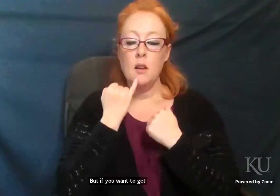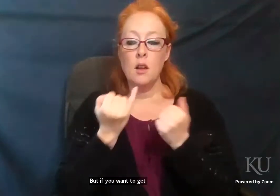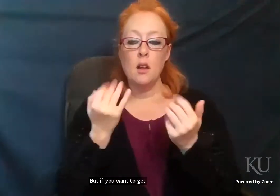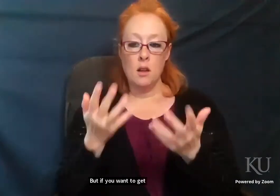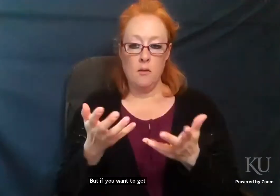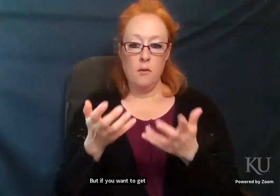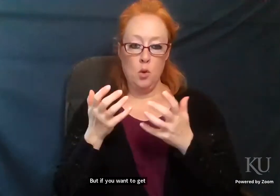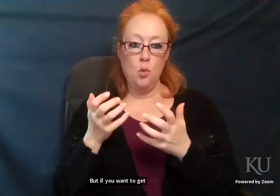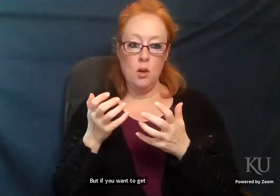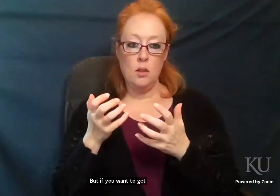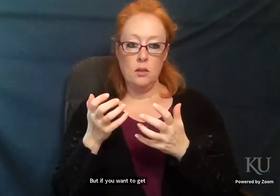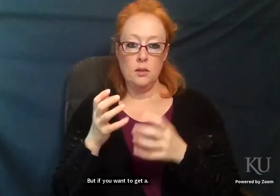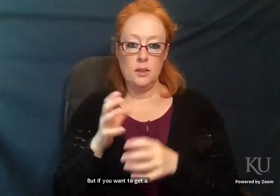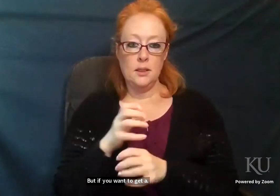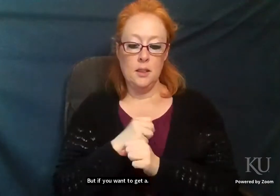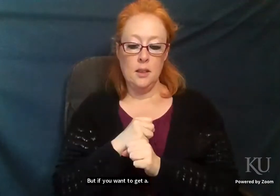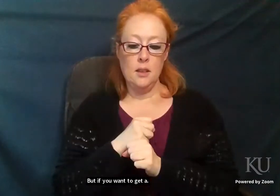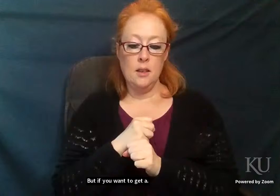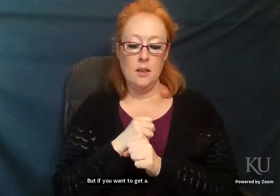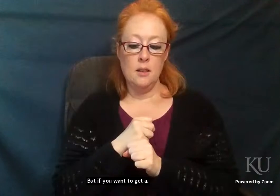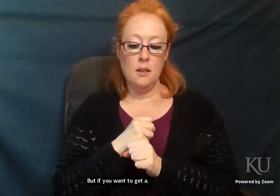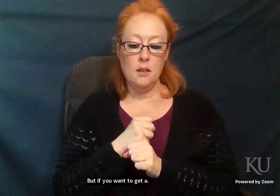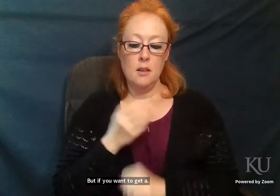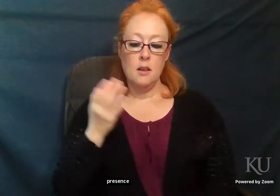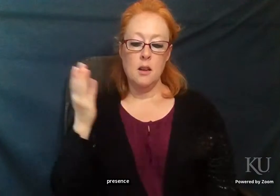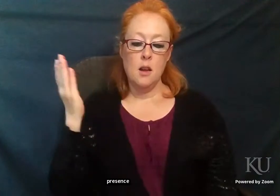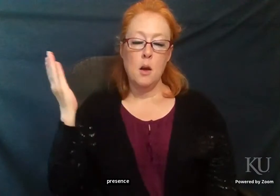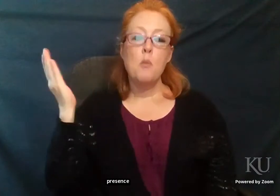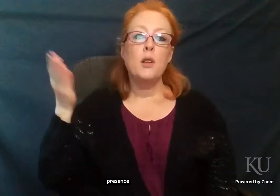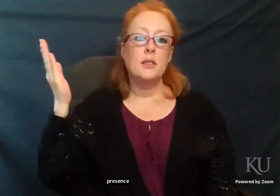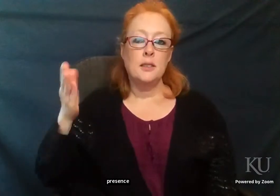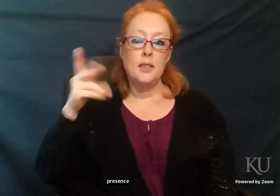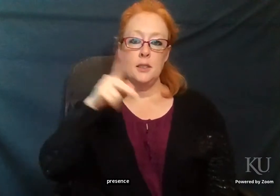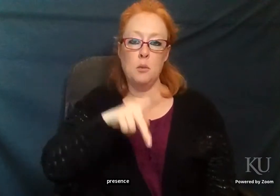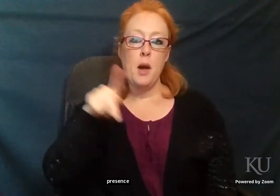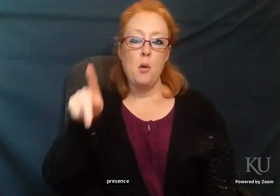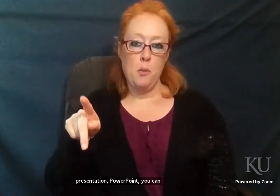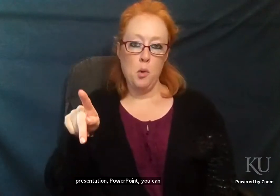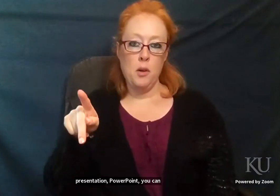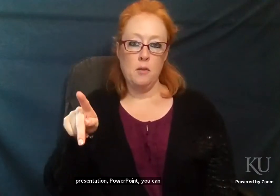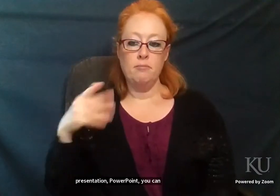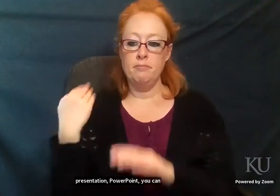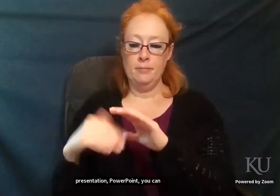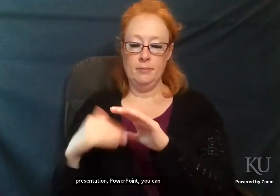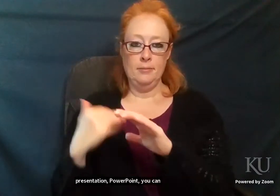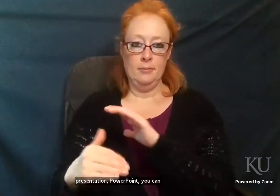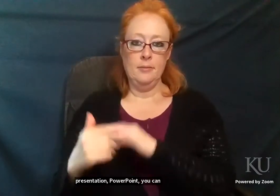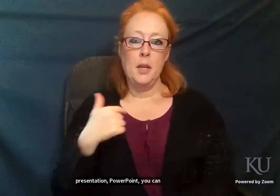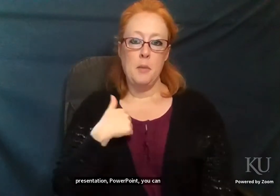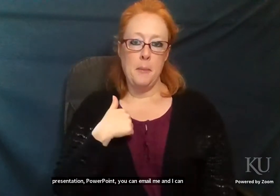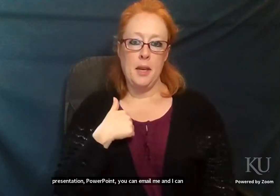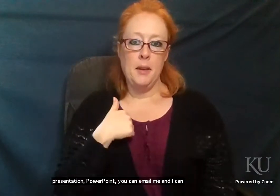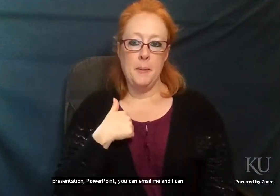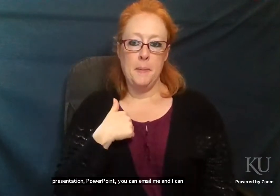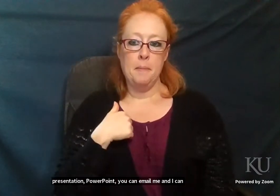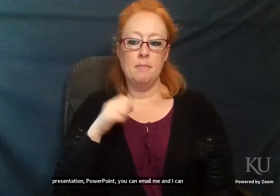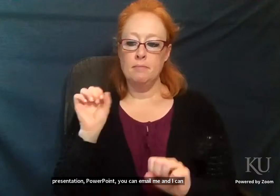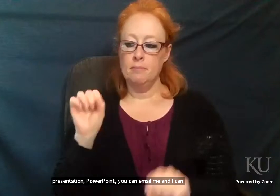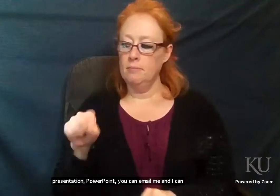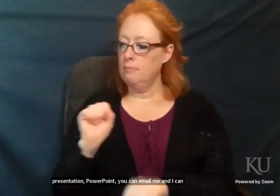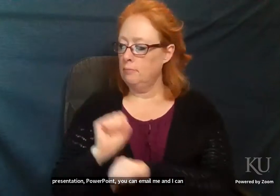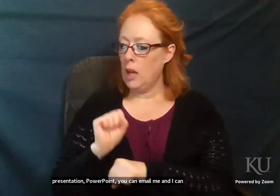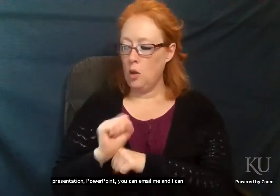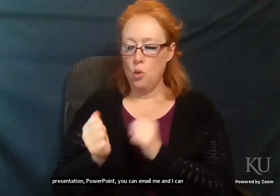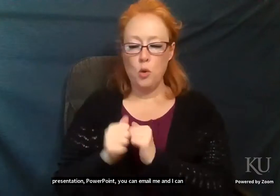a presentation PowerPoint, you can email me and I can definitely work with you on that. I